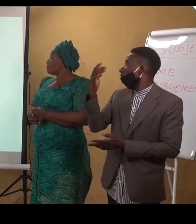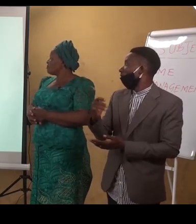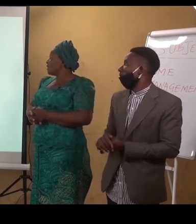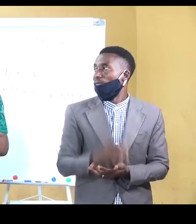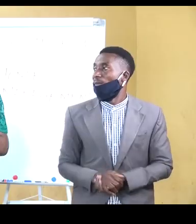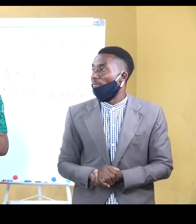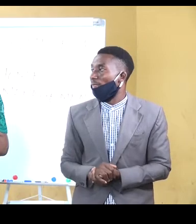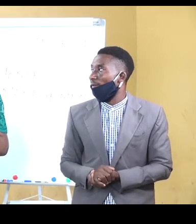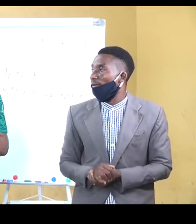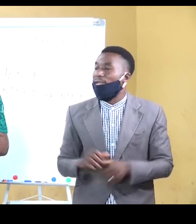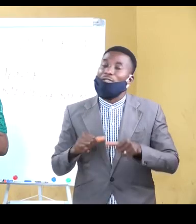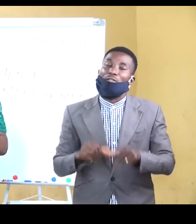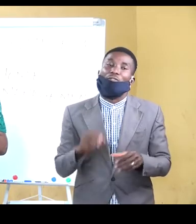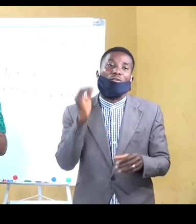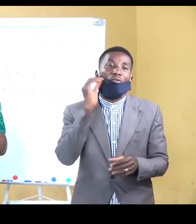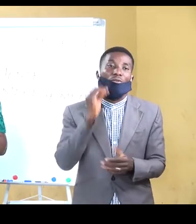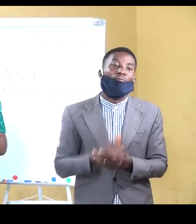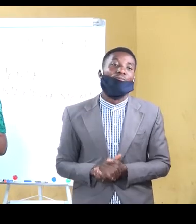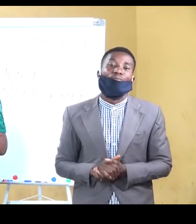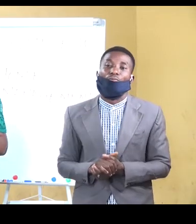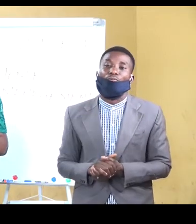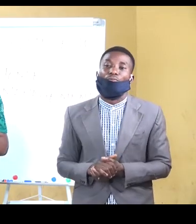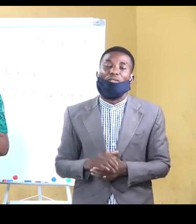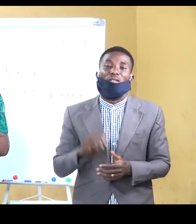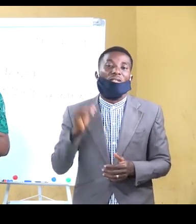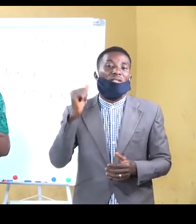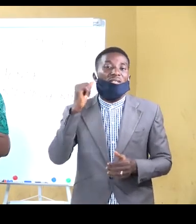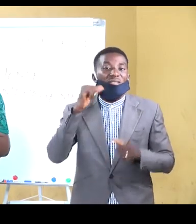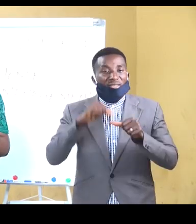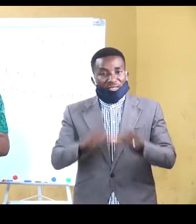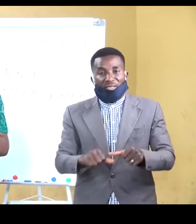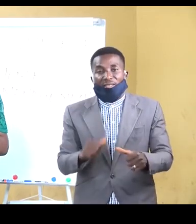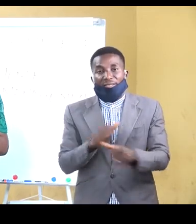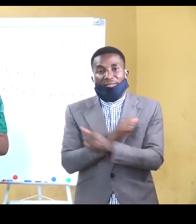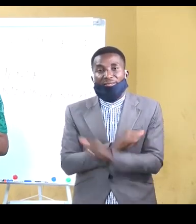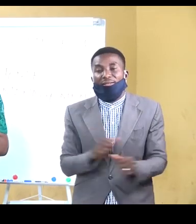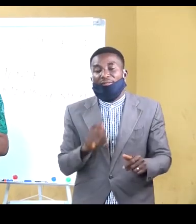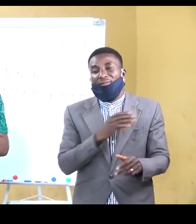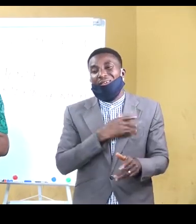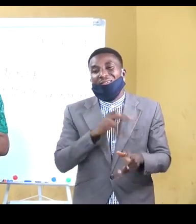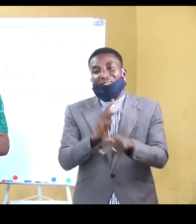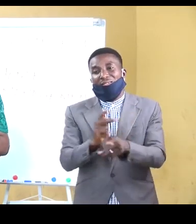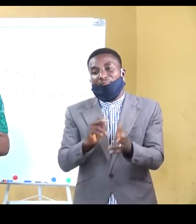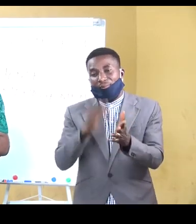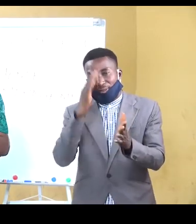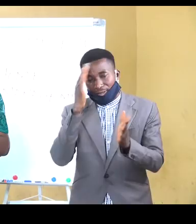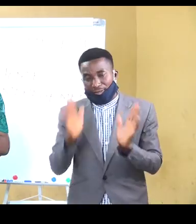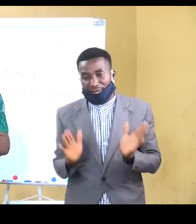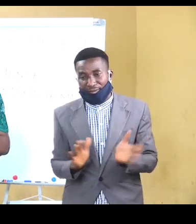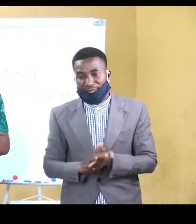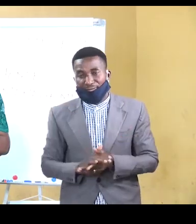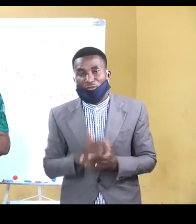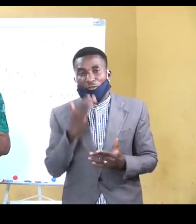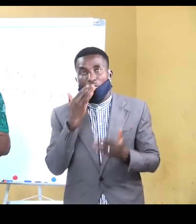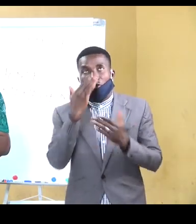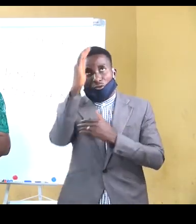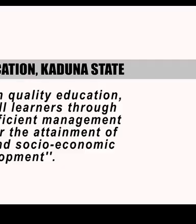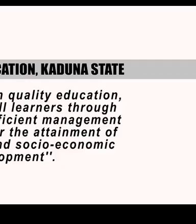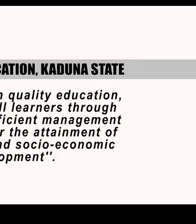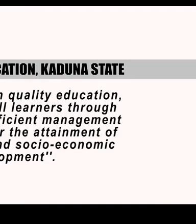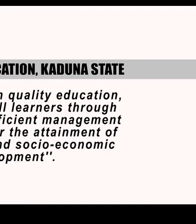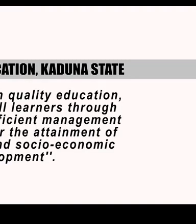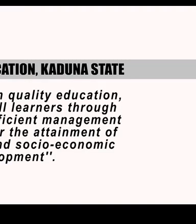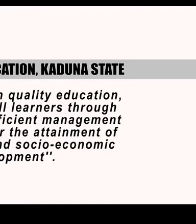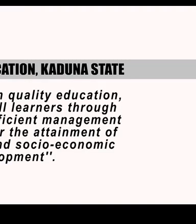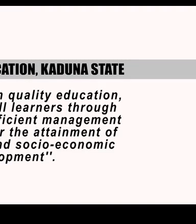5214. Stay home, stay safe, and keep learning. God bless you all.